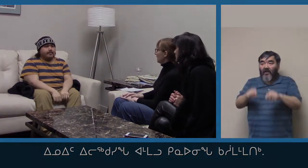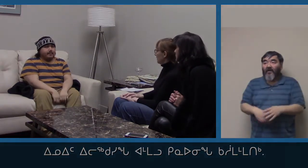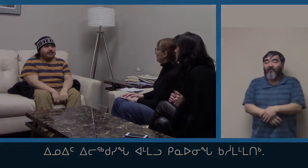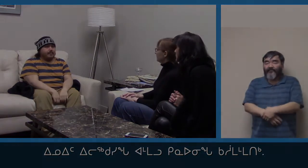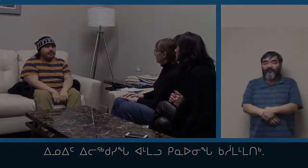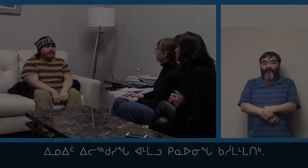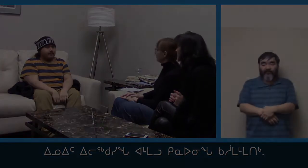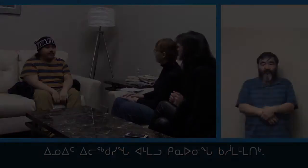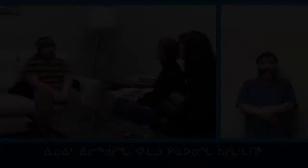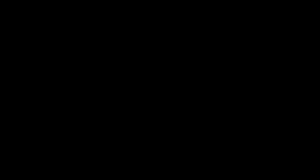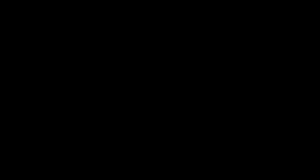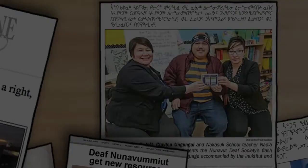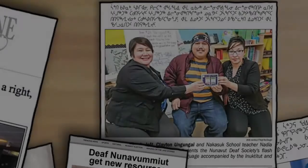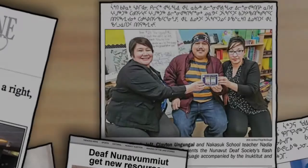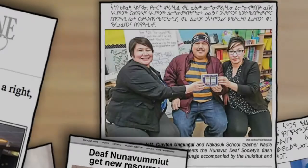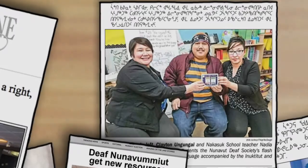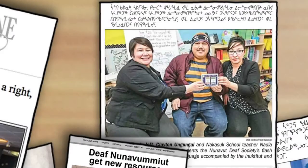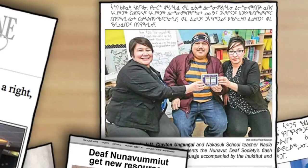all connected.